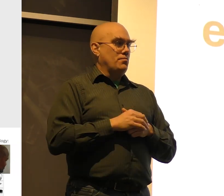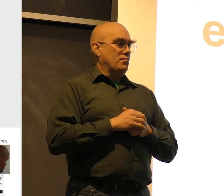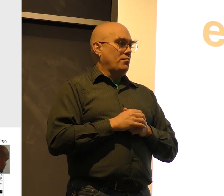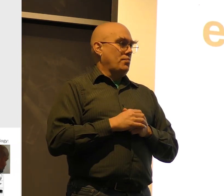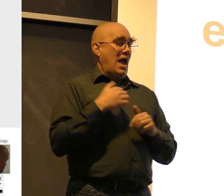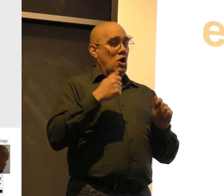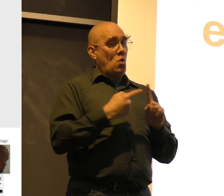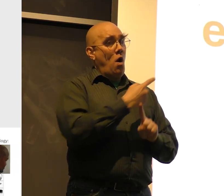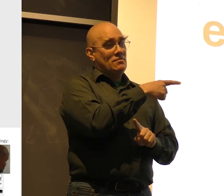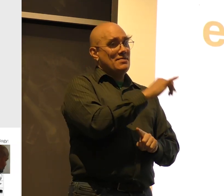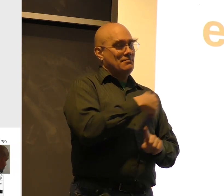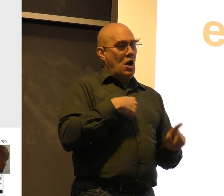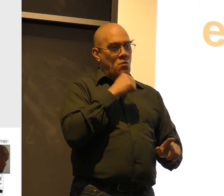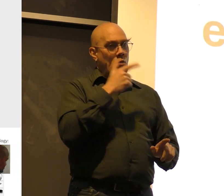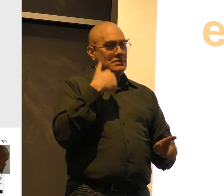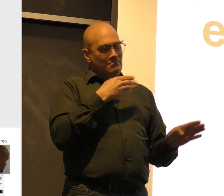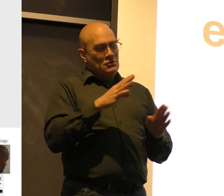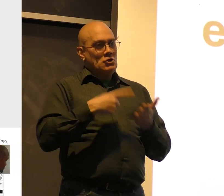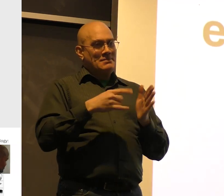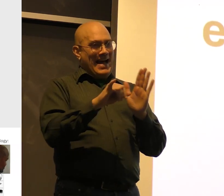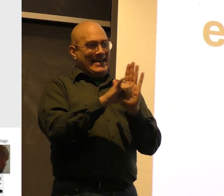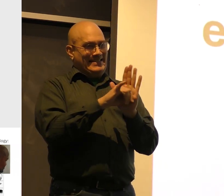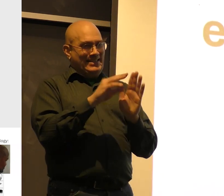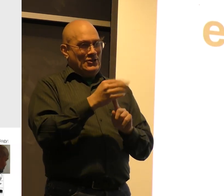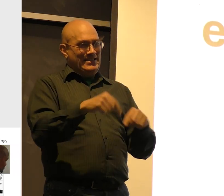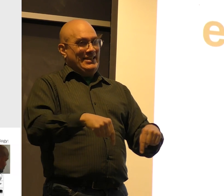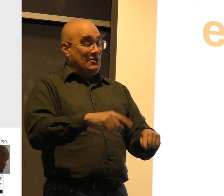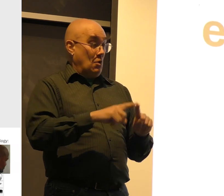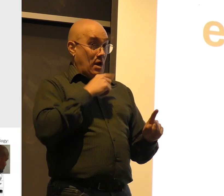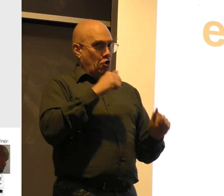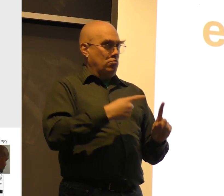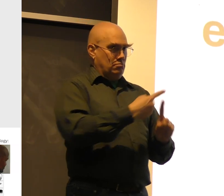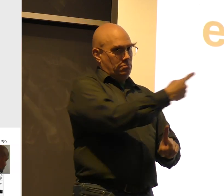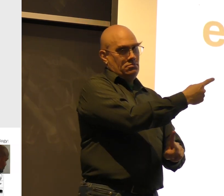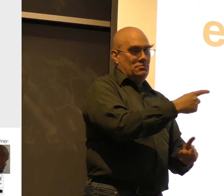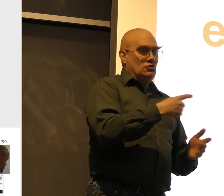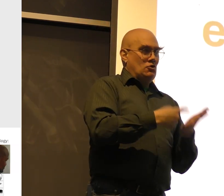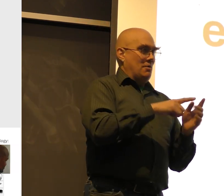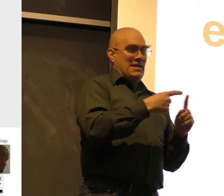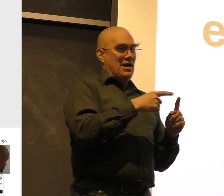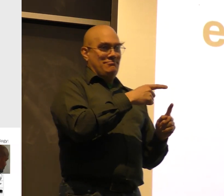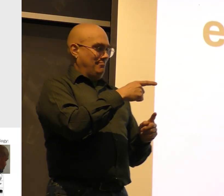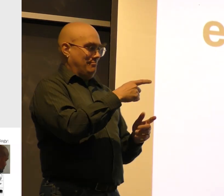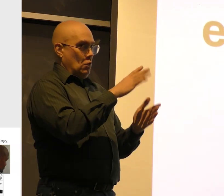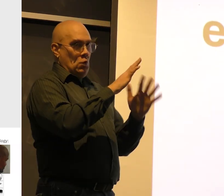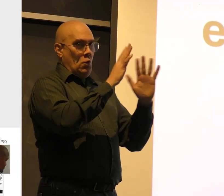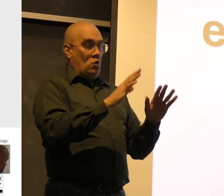And I could go off on a tangent, but I won't, because I'm talking about identity here tonight. But I could really go off on a tangent and